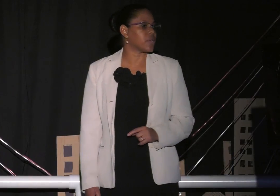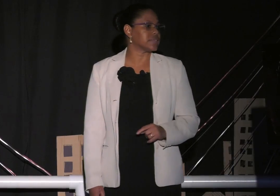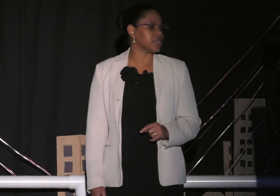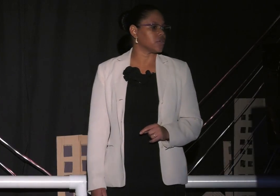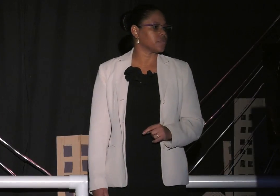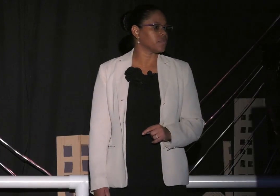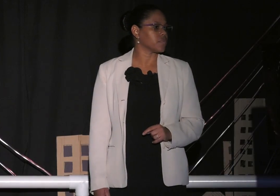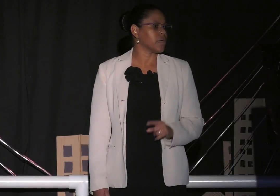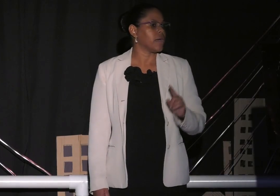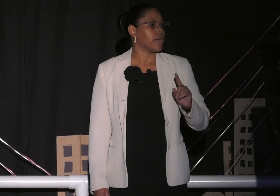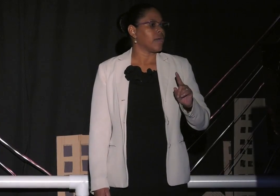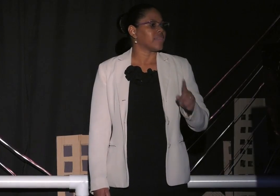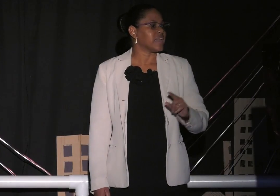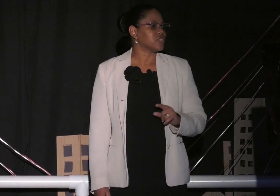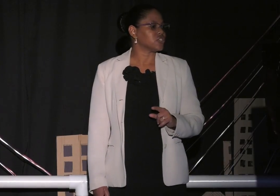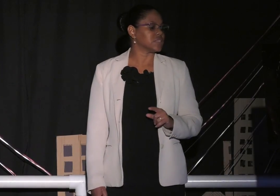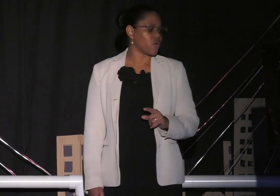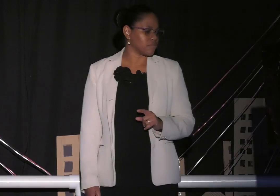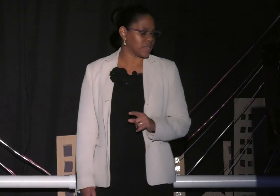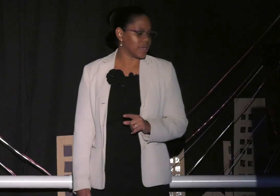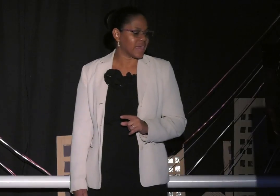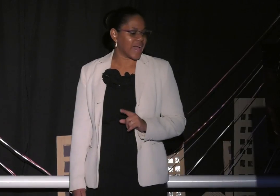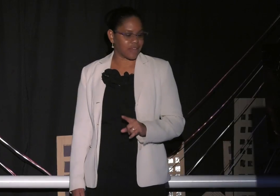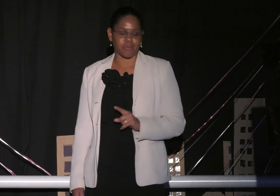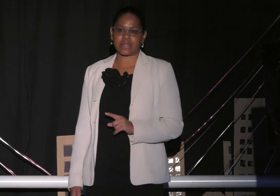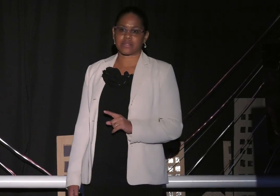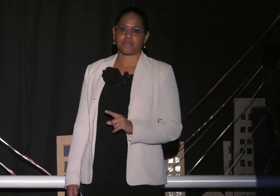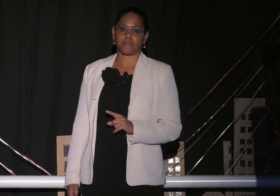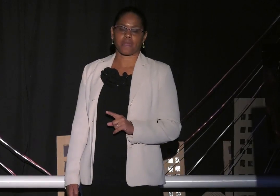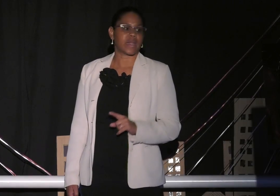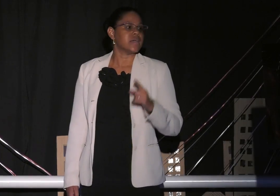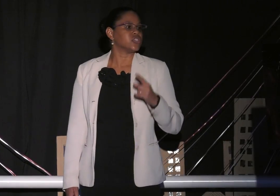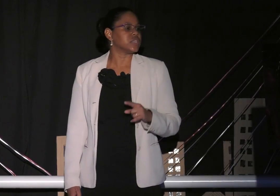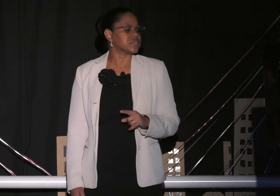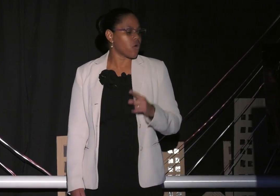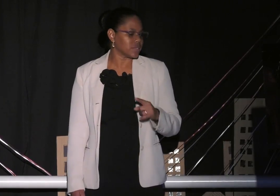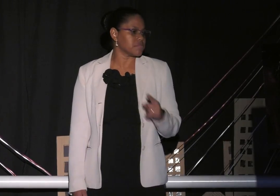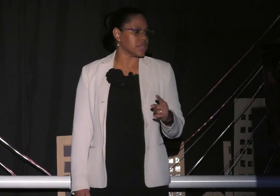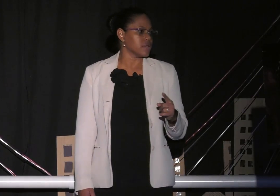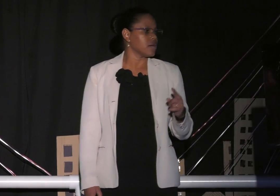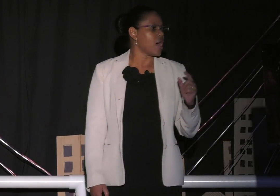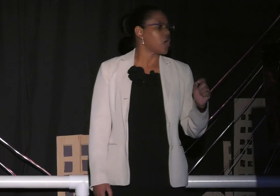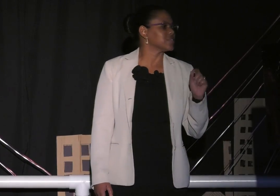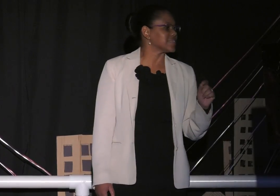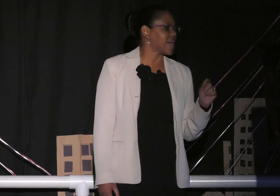we continued. Then she taught me the alphabet. She taught me how to sign